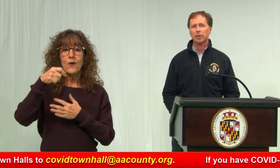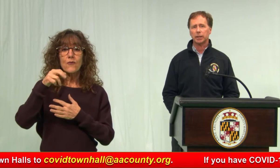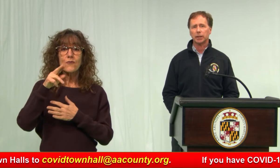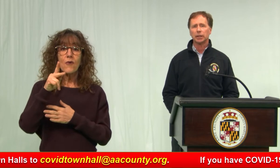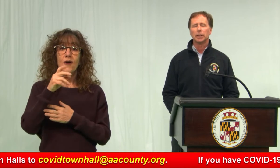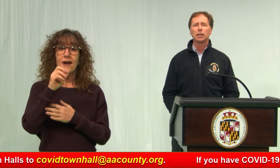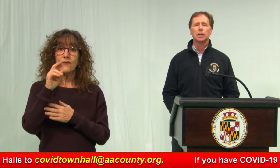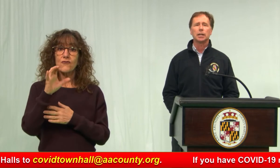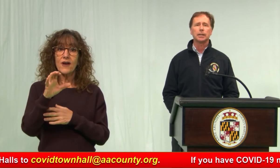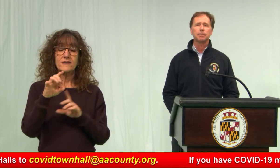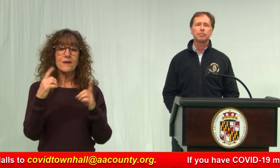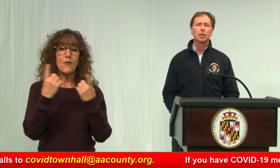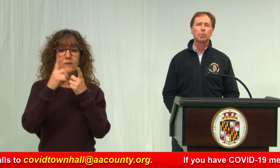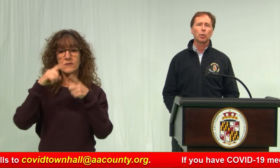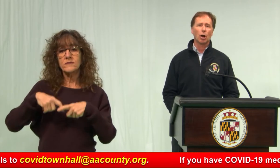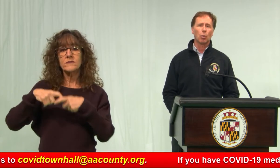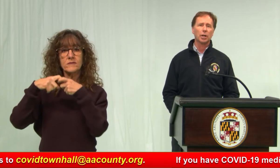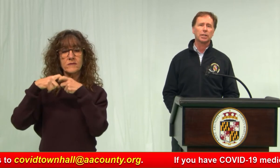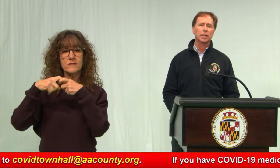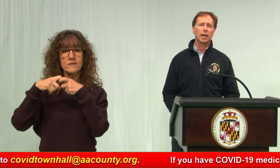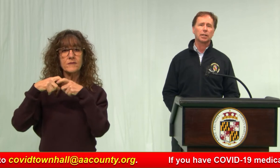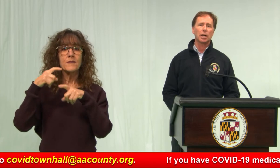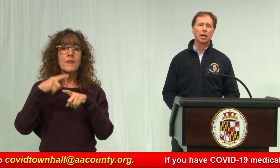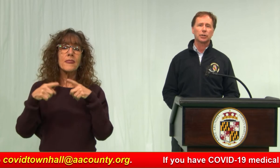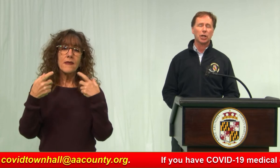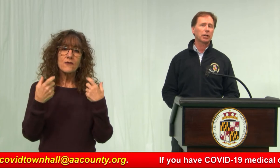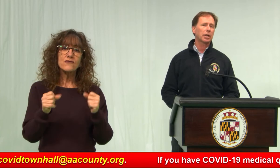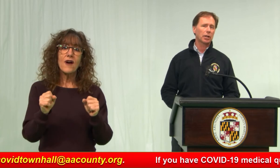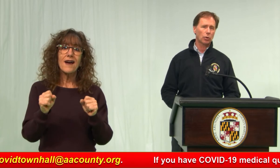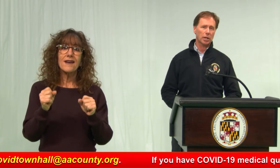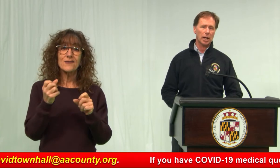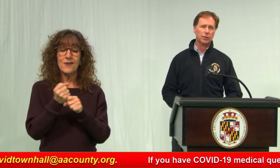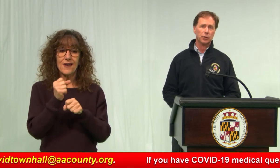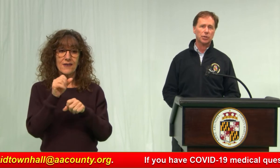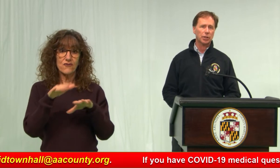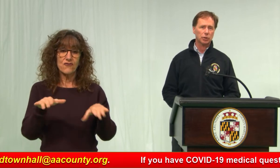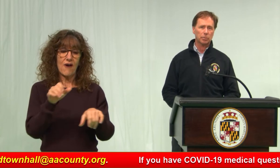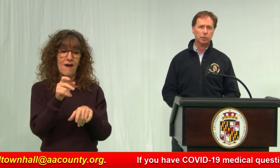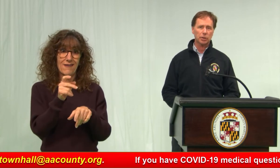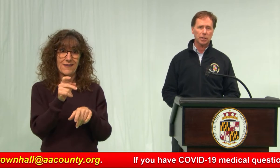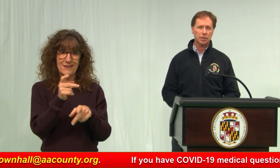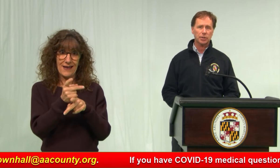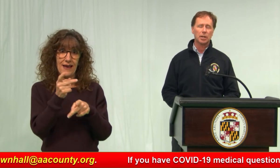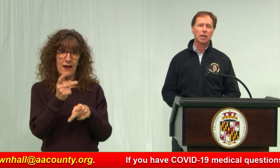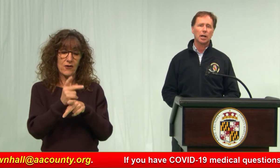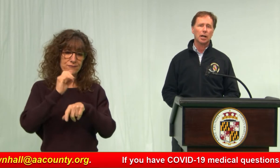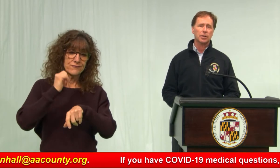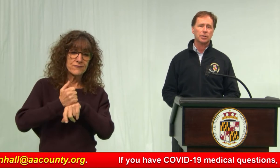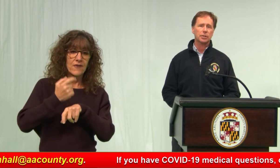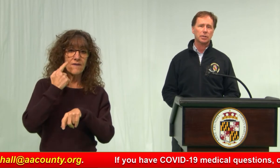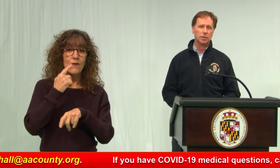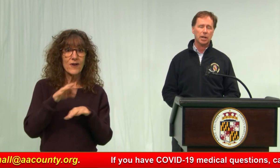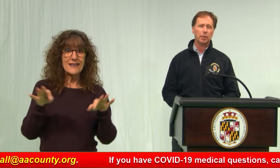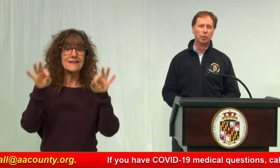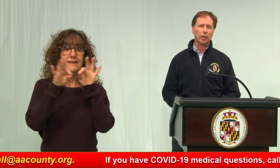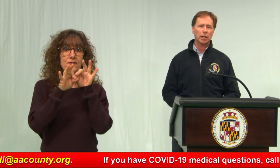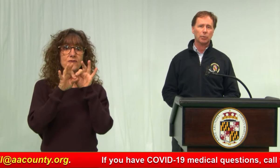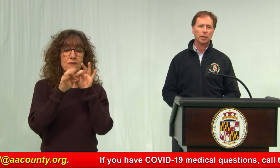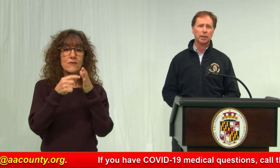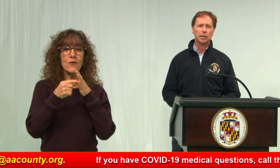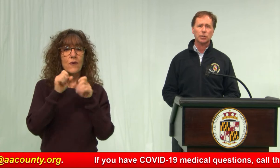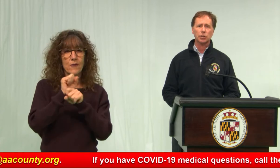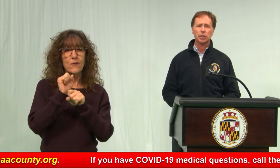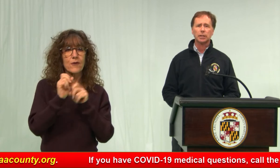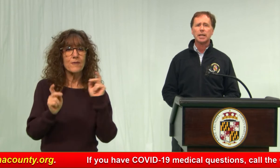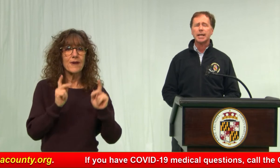have been suspended. But we are working to get child care organized for essential employees this coming week.